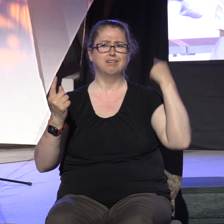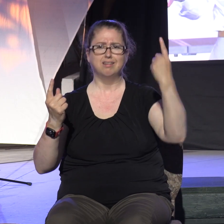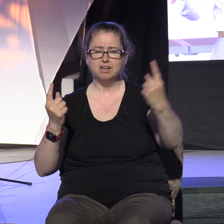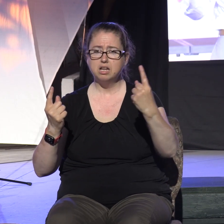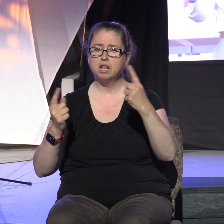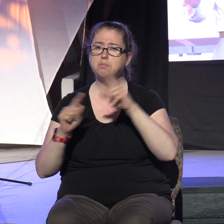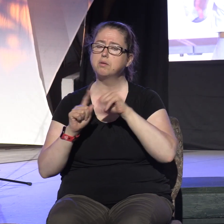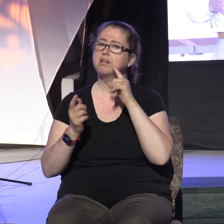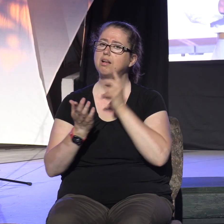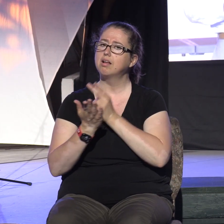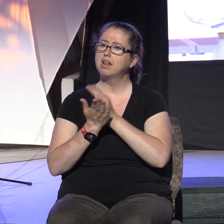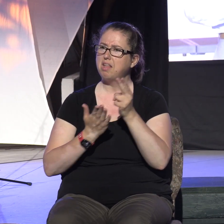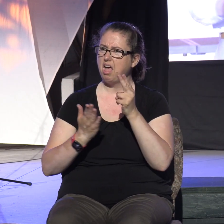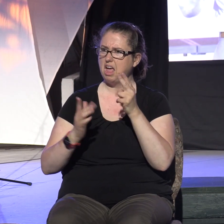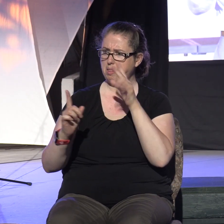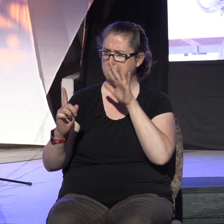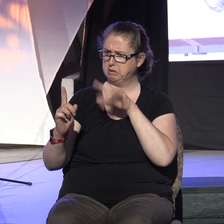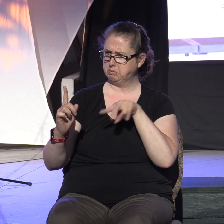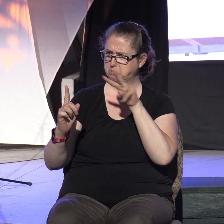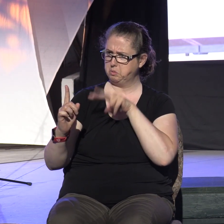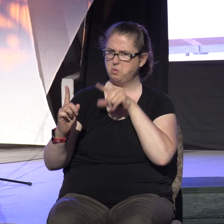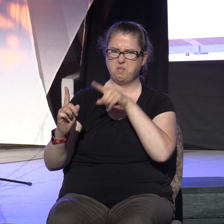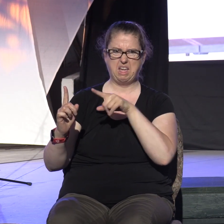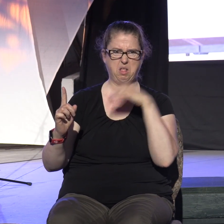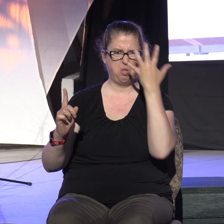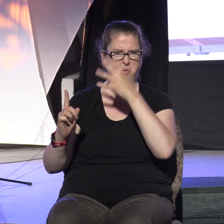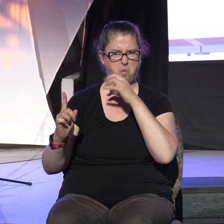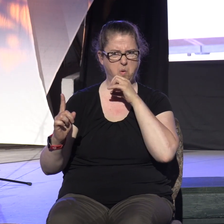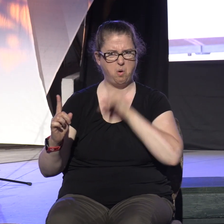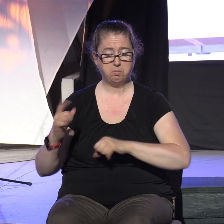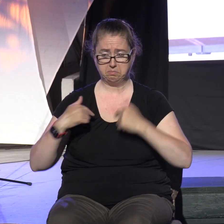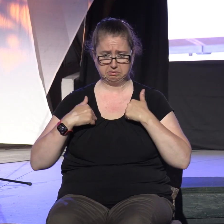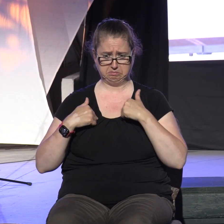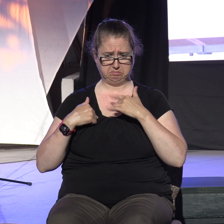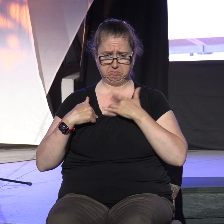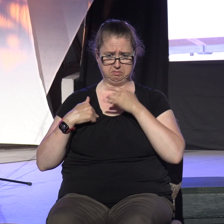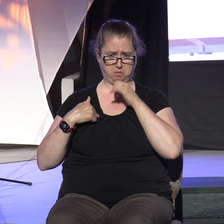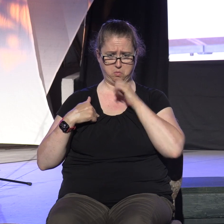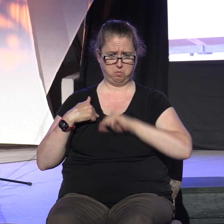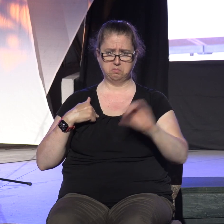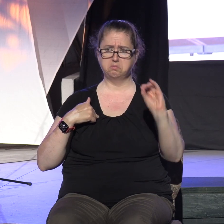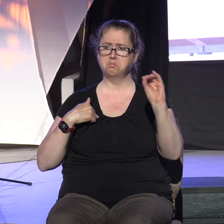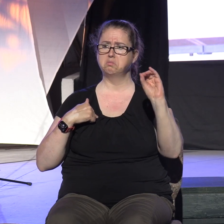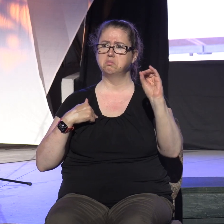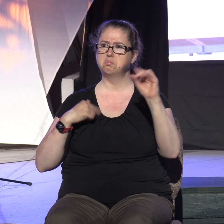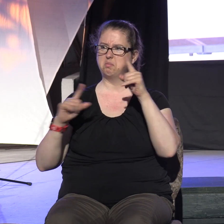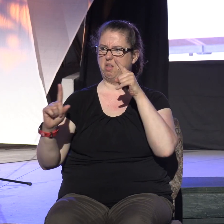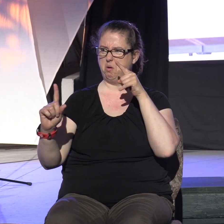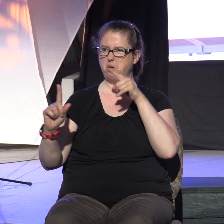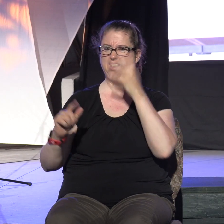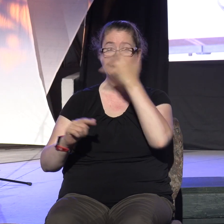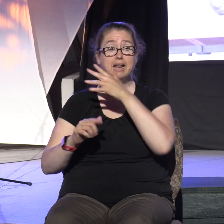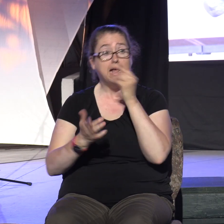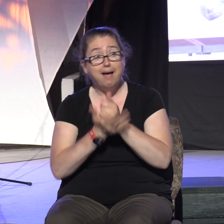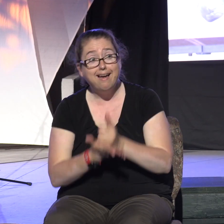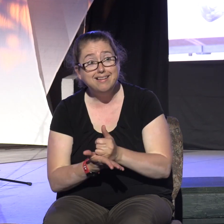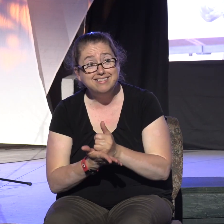Can I get an amen? I mean, we feel young. I feel like I just graduated from college,